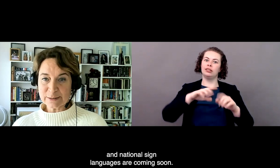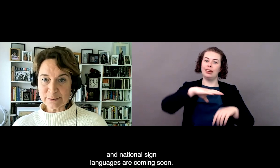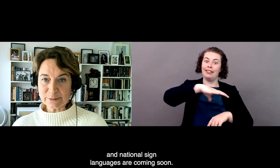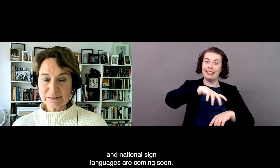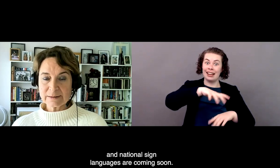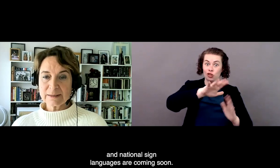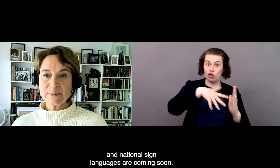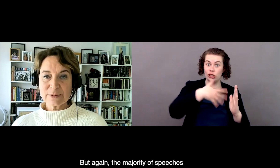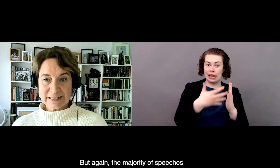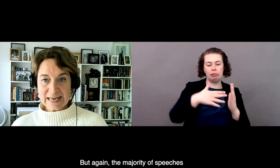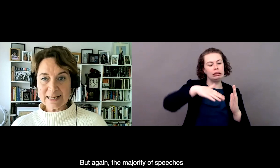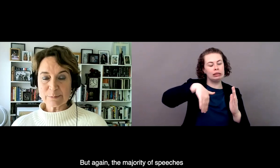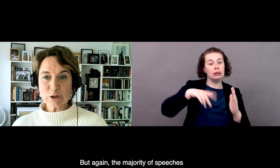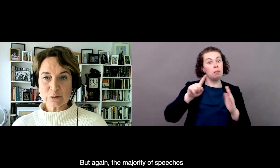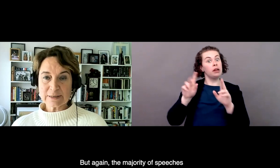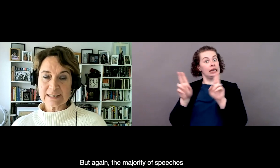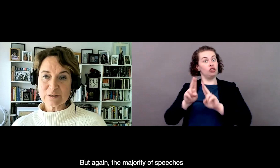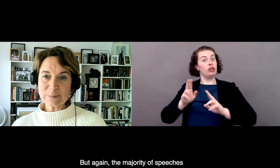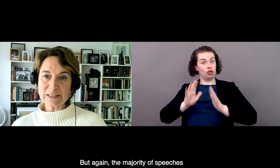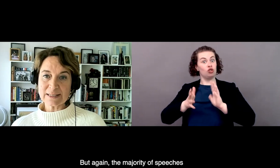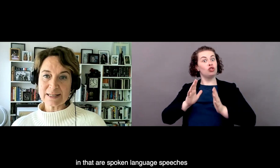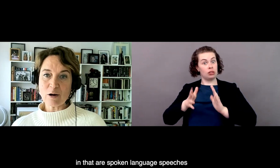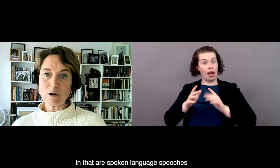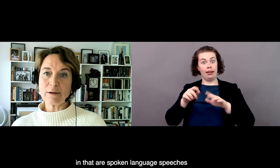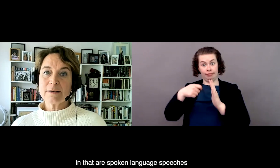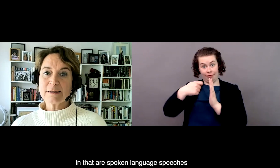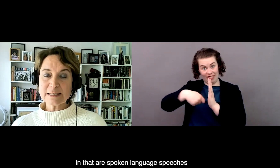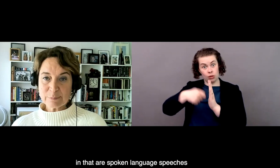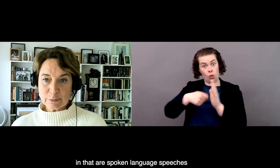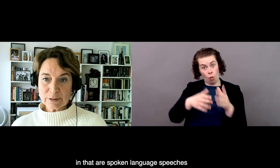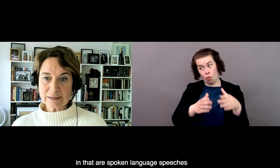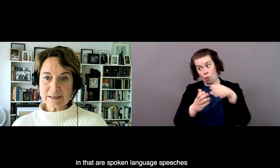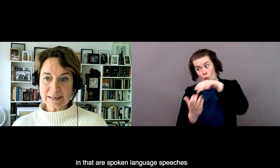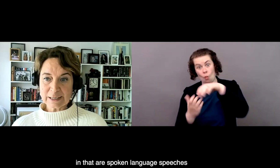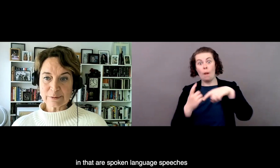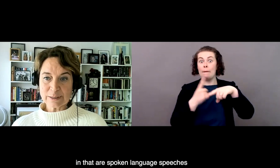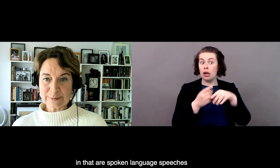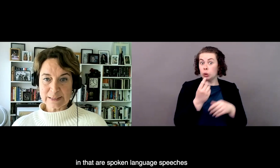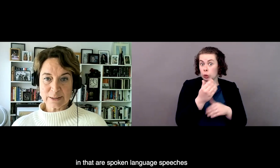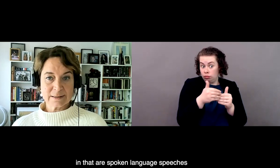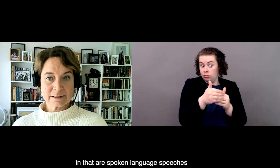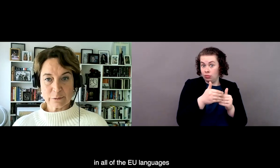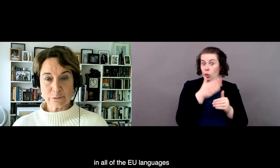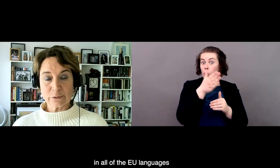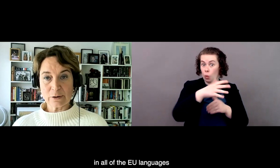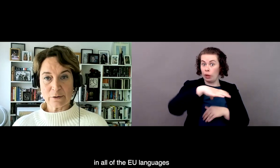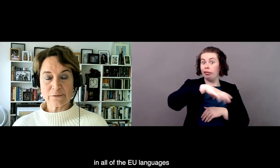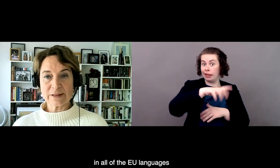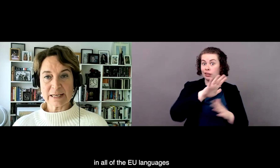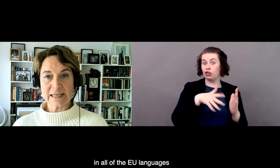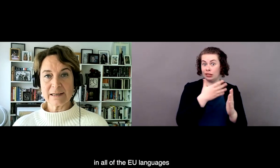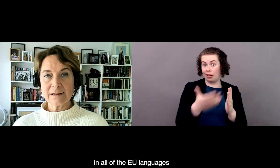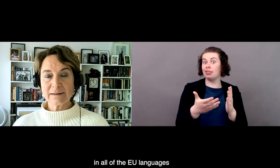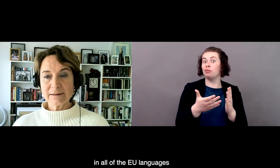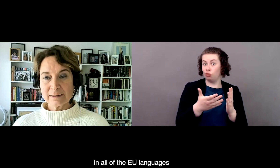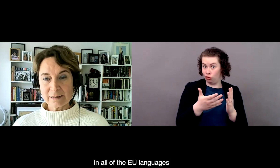soon. But again, the majority of speeches in there are spoken language speeches in all of the